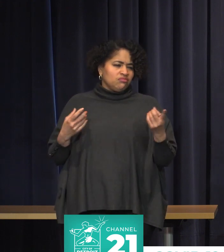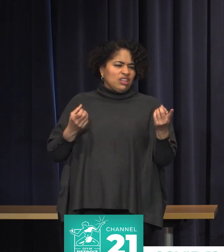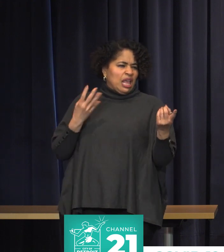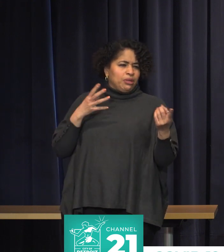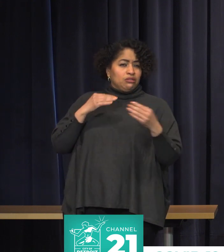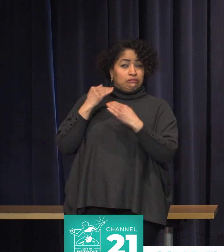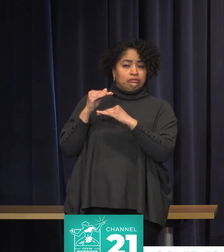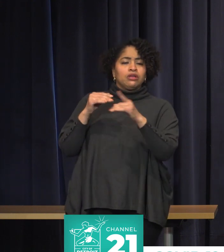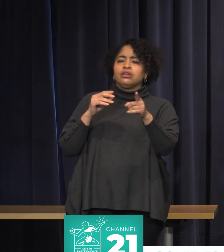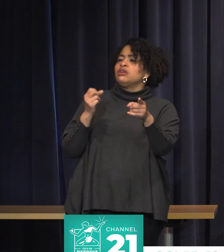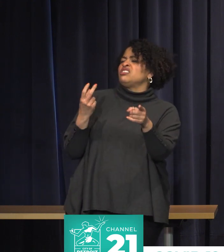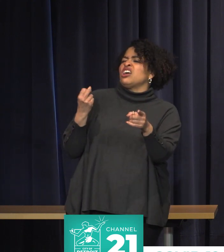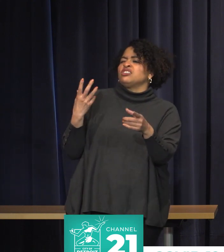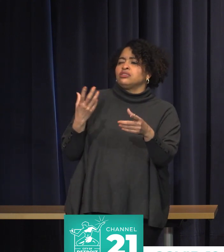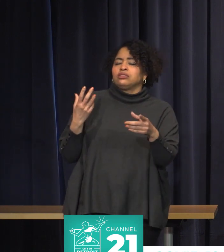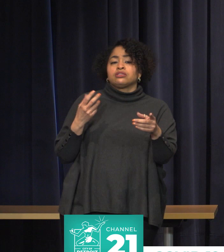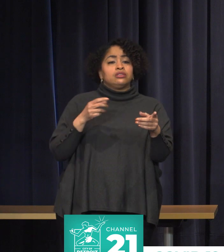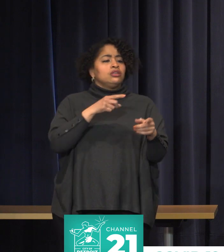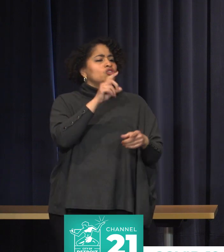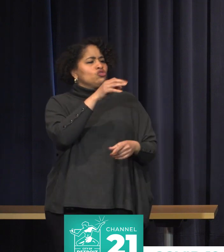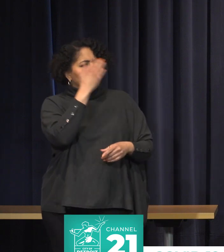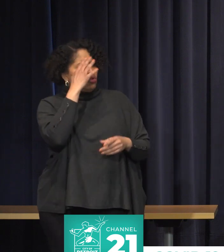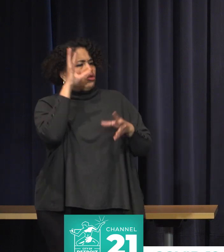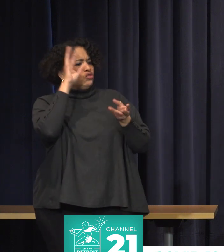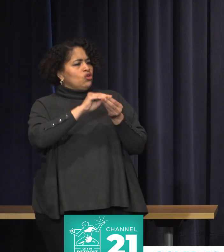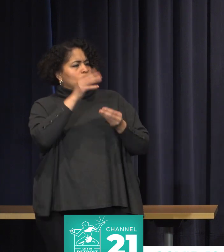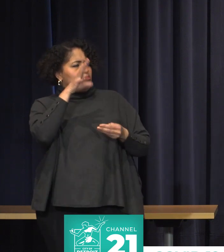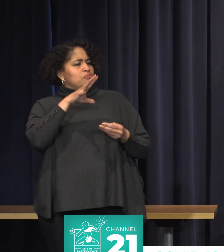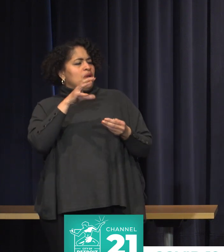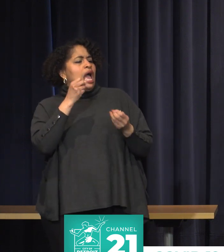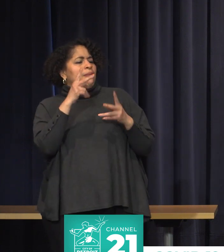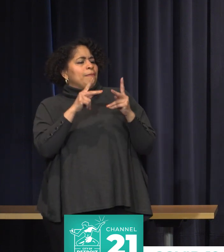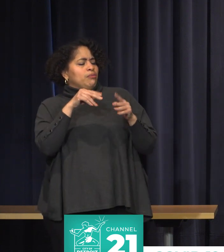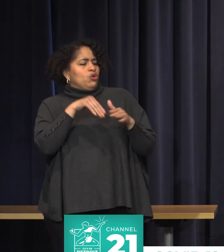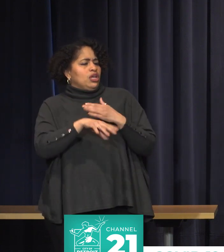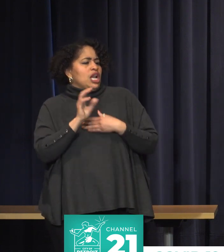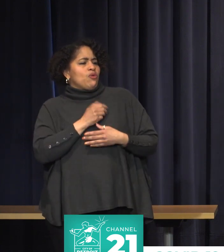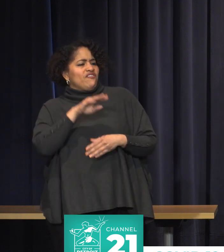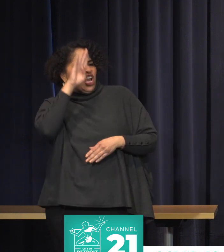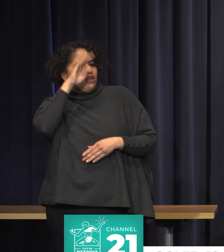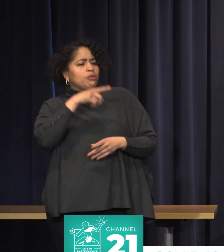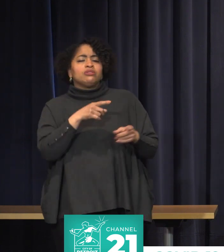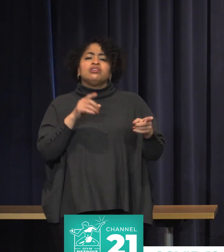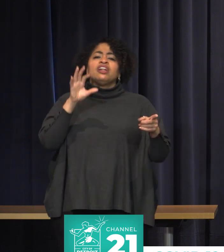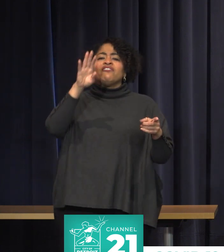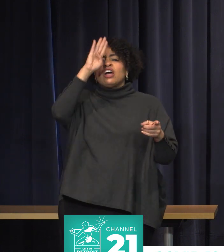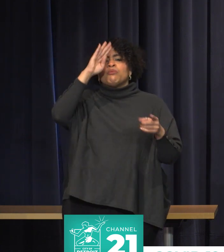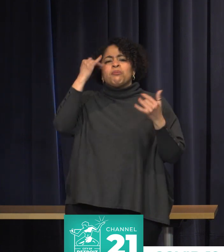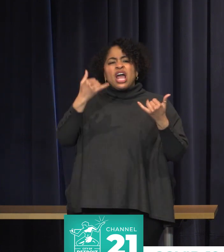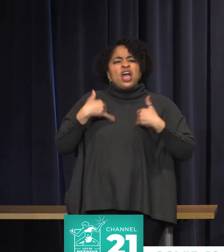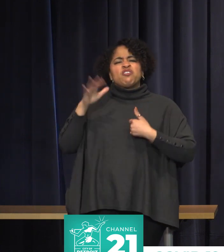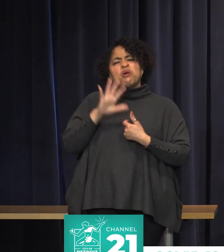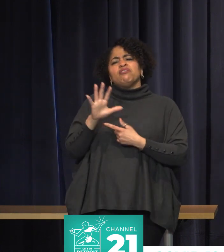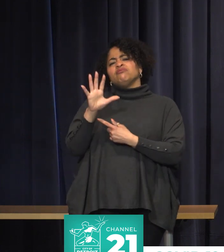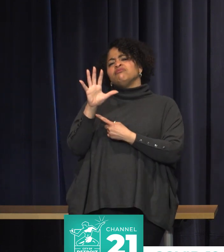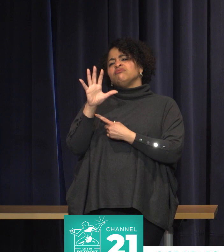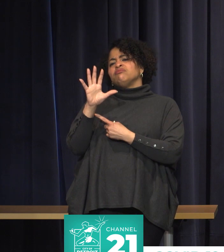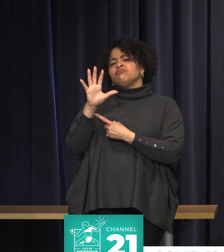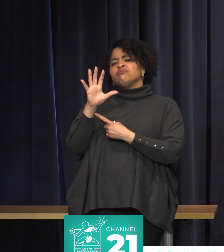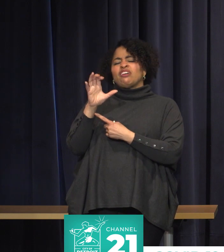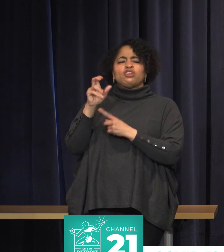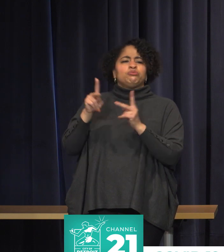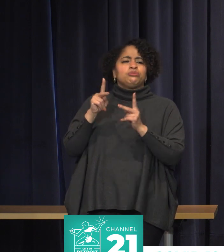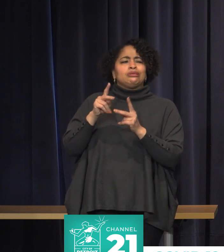you know what the total manpower is of the fire department? It's in the range of 900. So the fire department's got about 900 people. So a little more